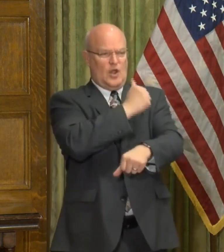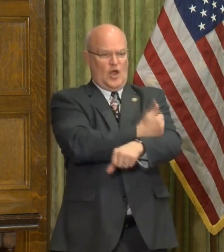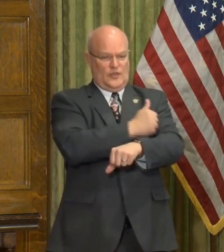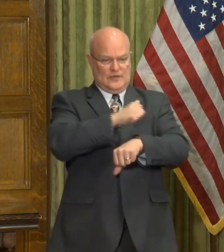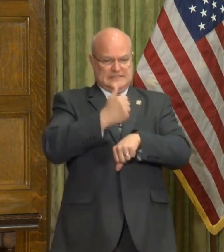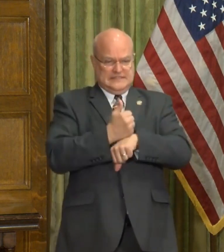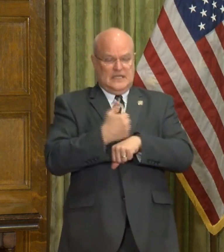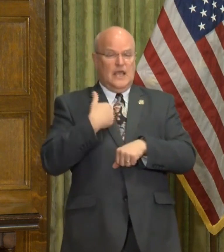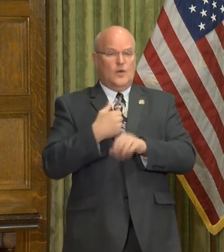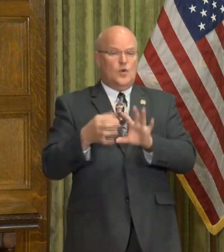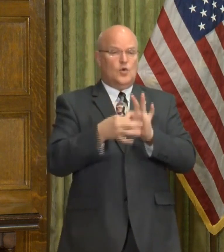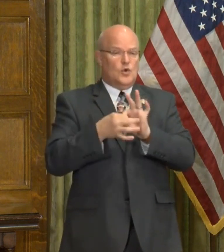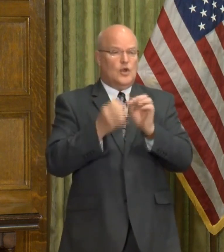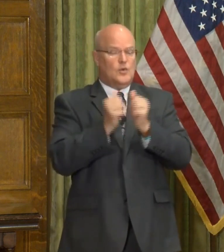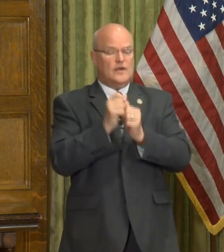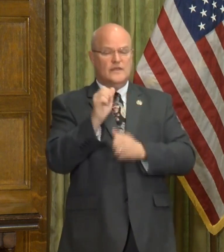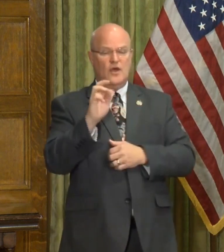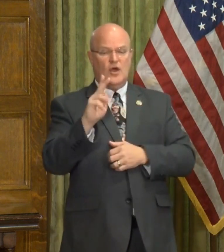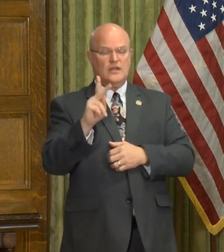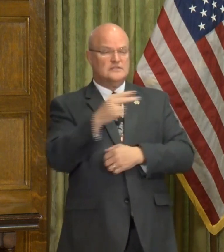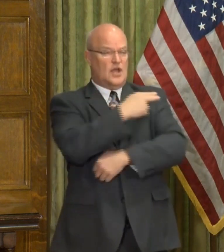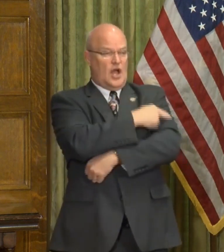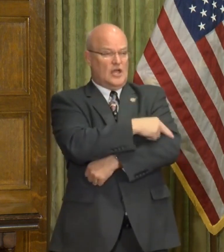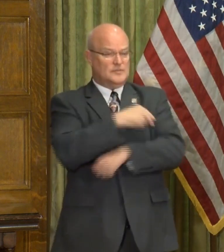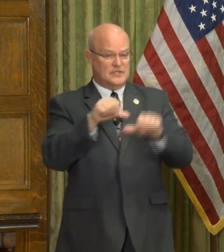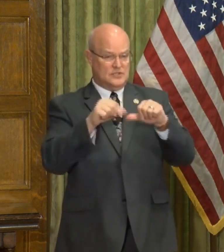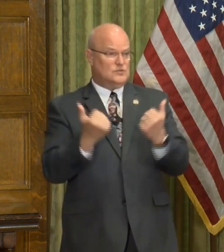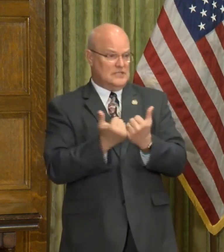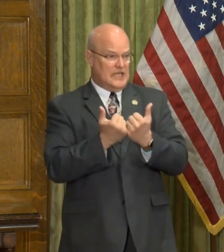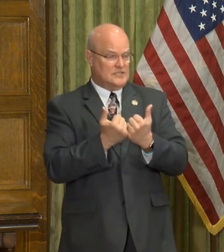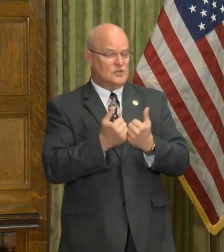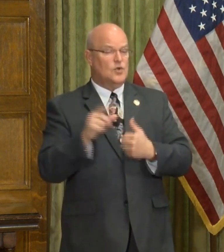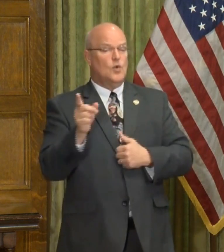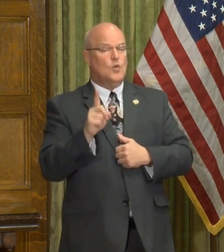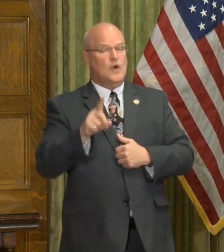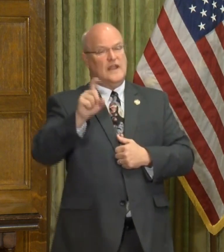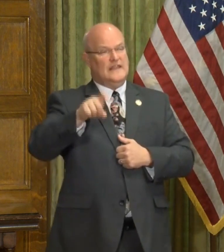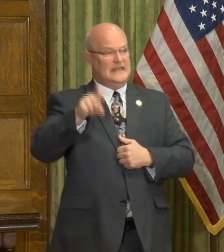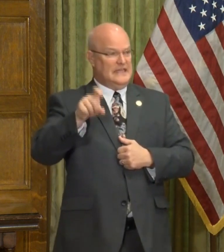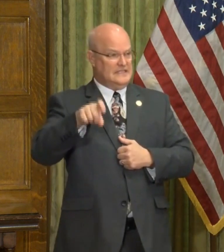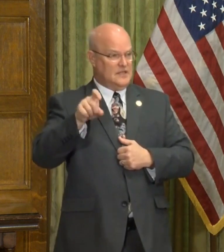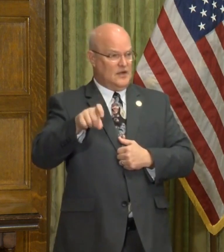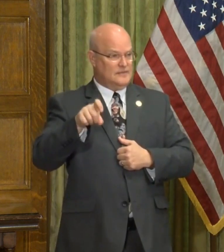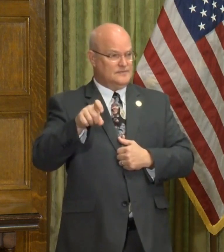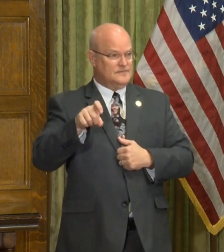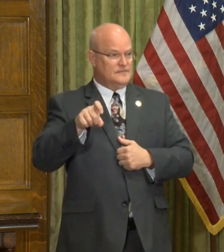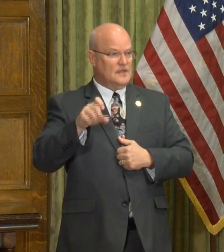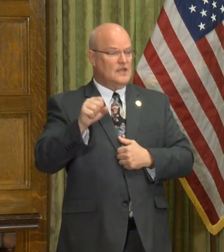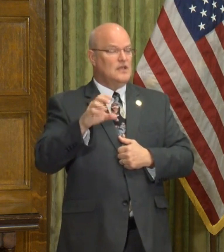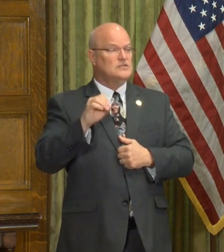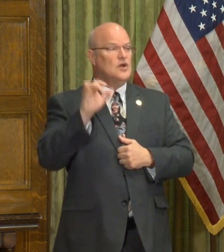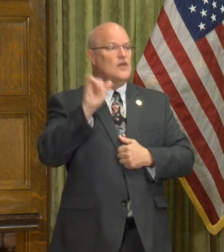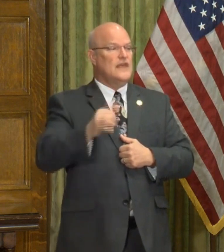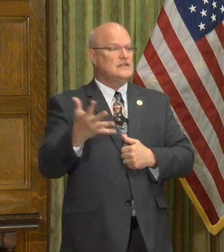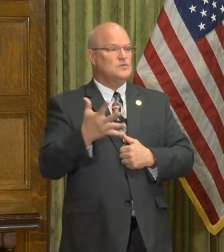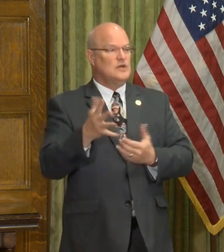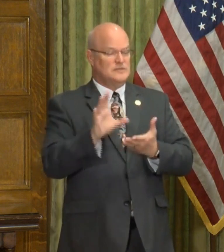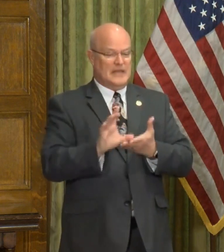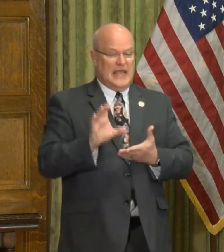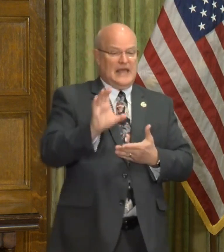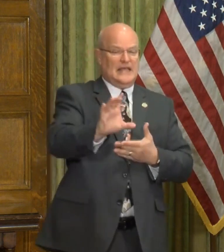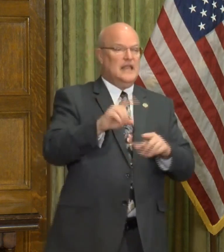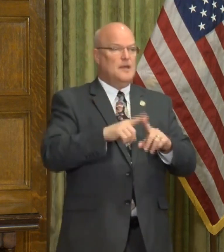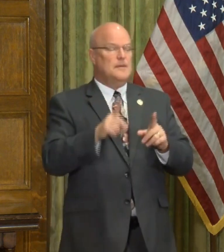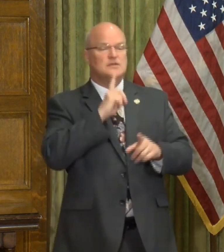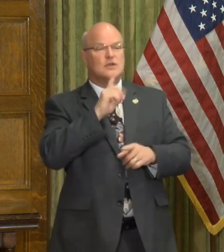been authorized. We're coordinating with the Arkansas Hospital Association as to where those needs are. And so that's what's